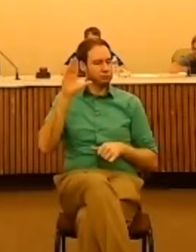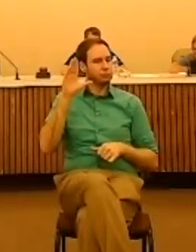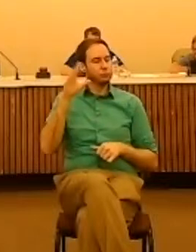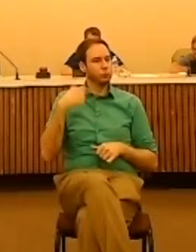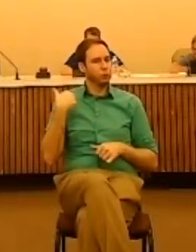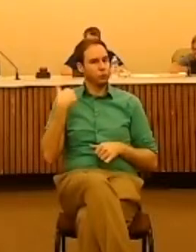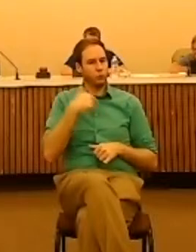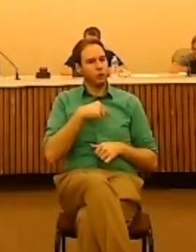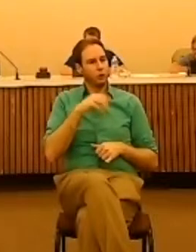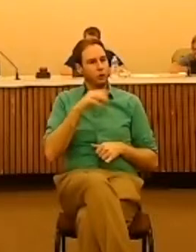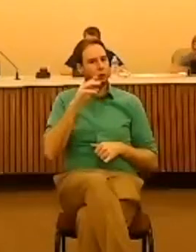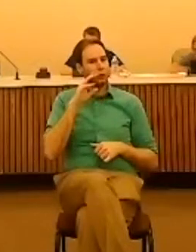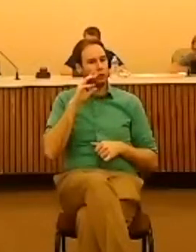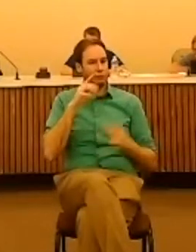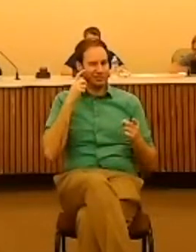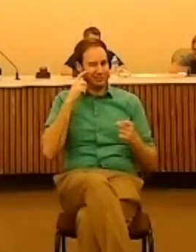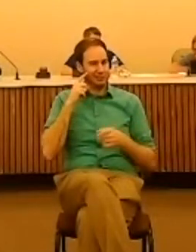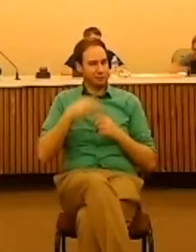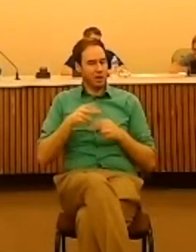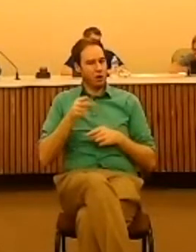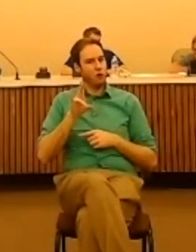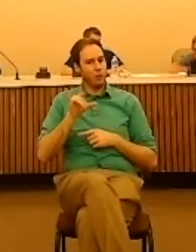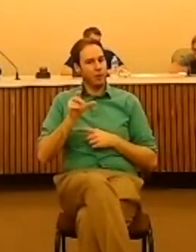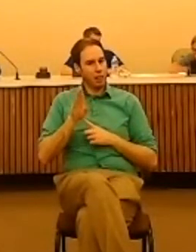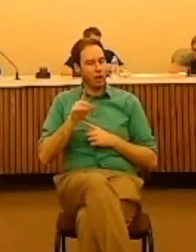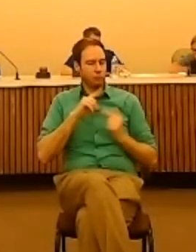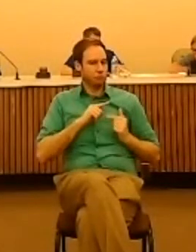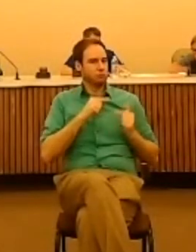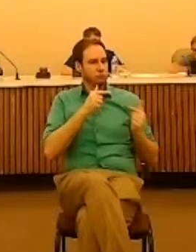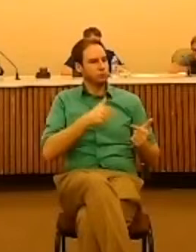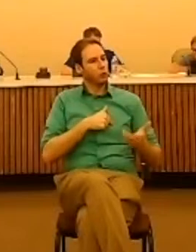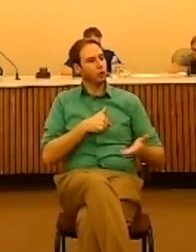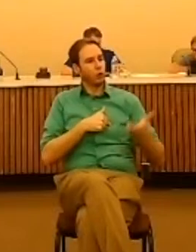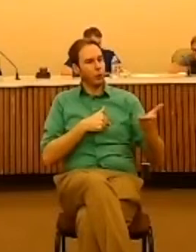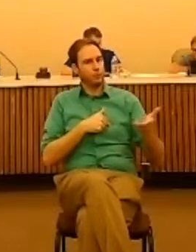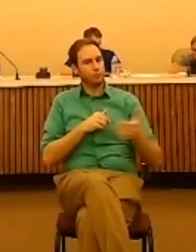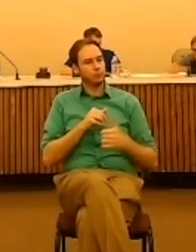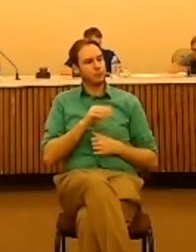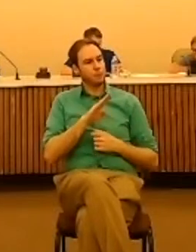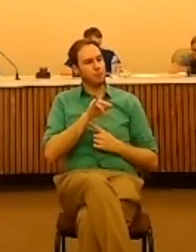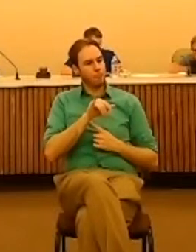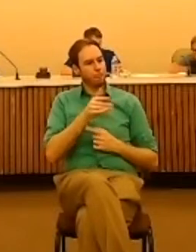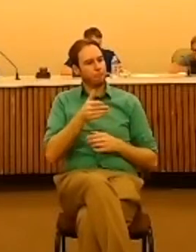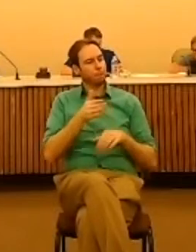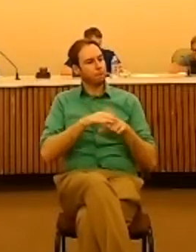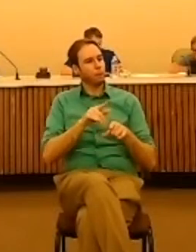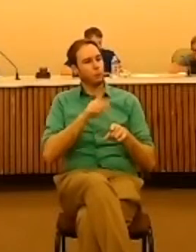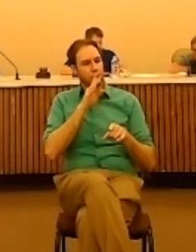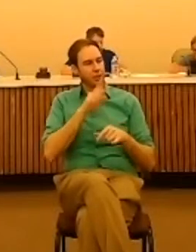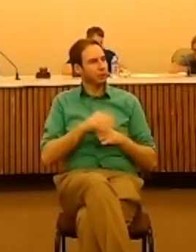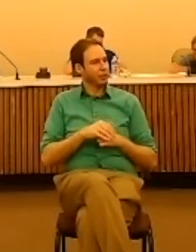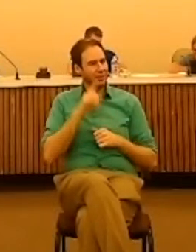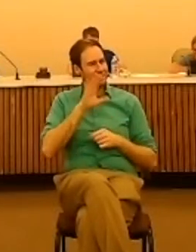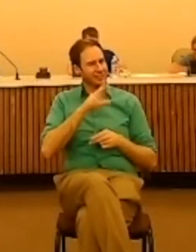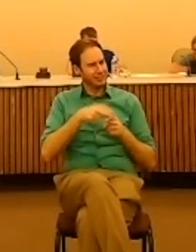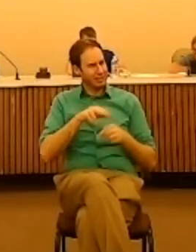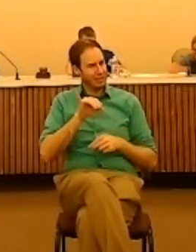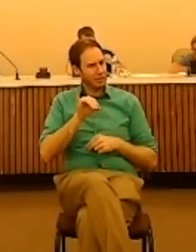and would chime in since we were just talking about the rugby club. So go ahead, Becky, go ahead and enable them. John, I think is his